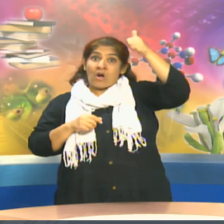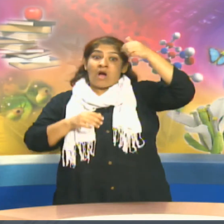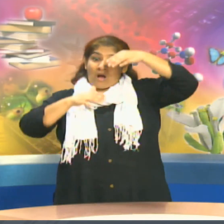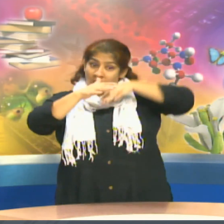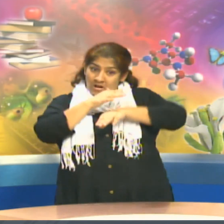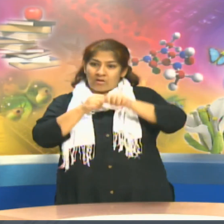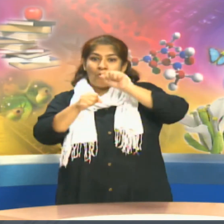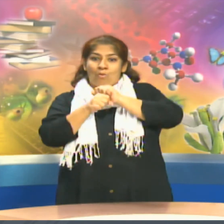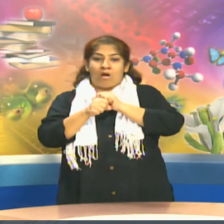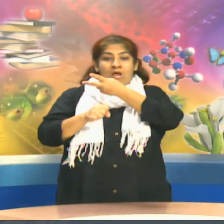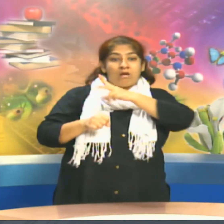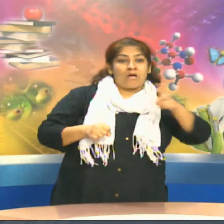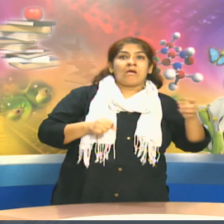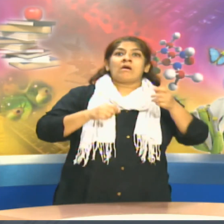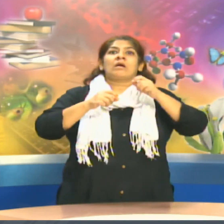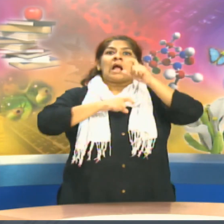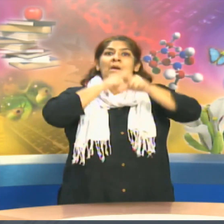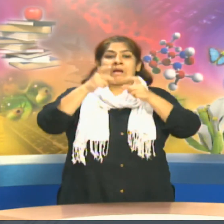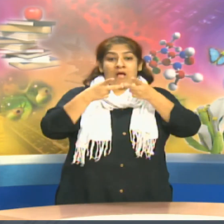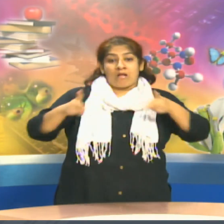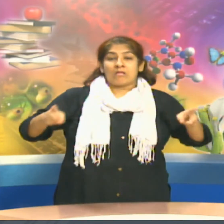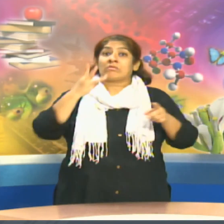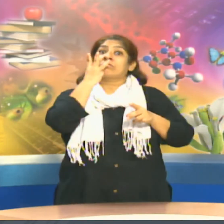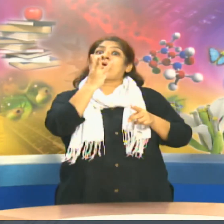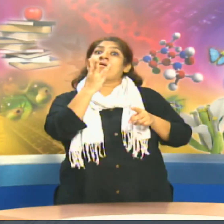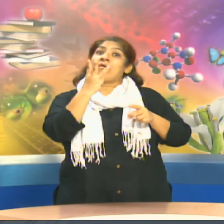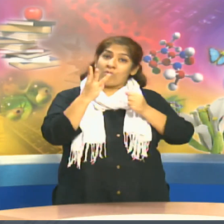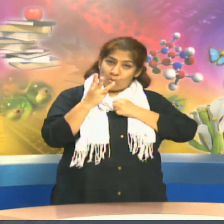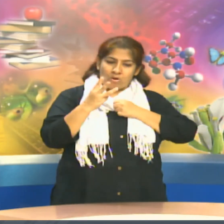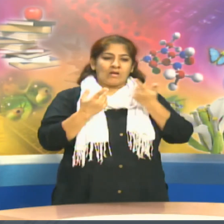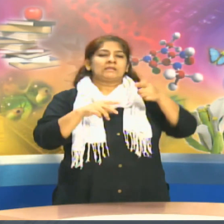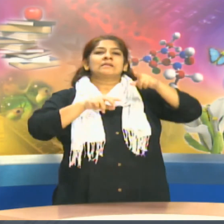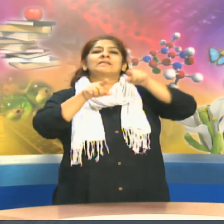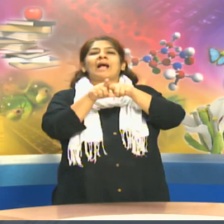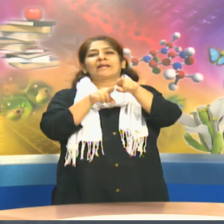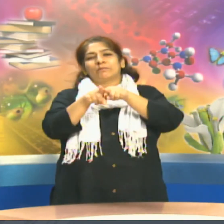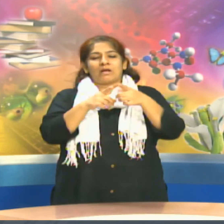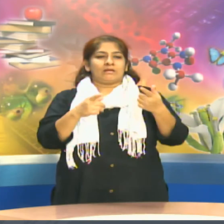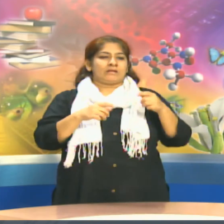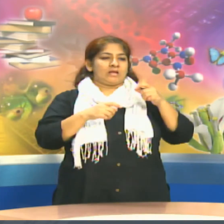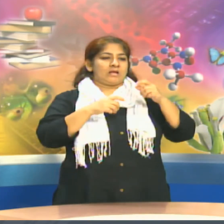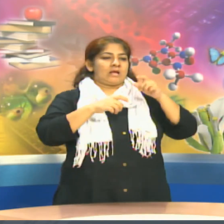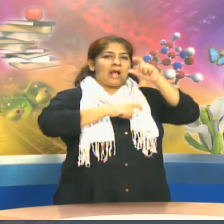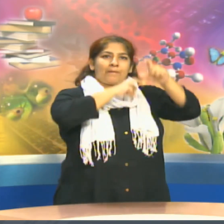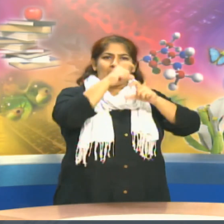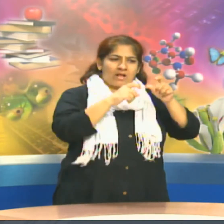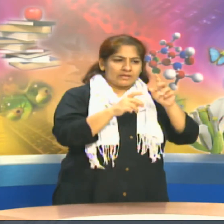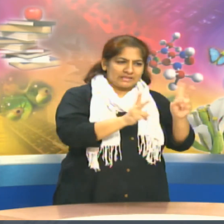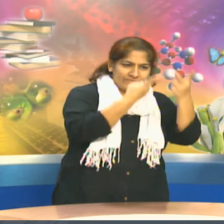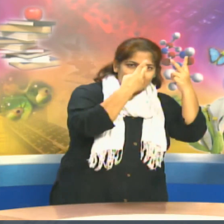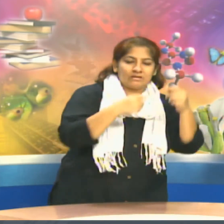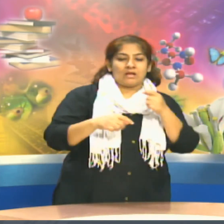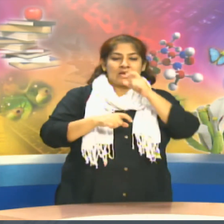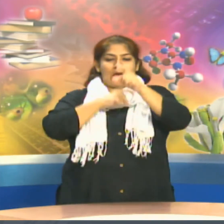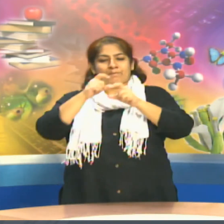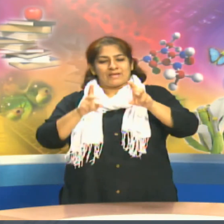processes. Like in this, there is one senior person, there is bifurcation in 3